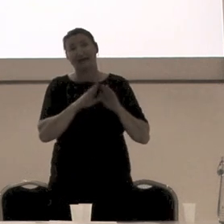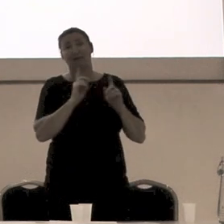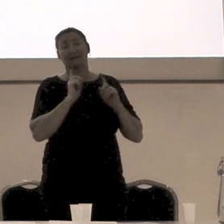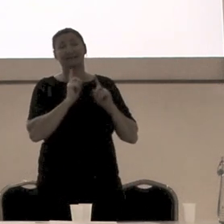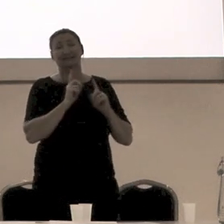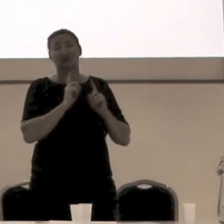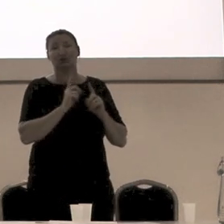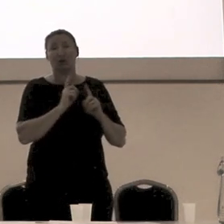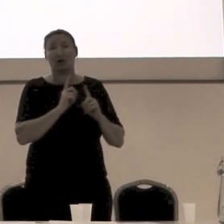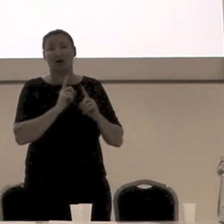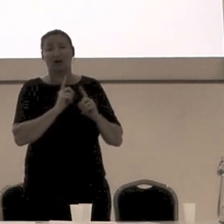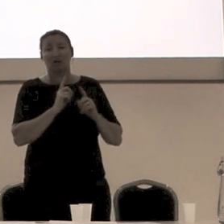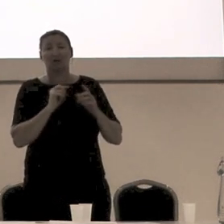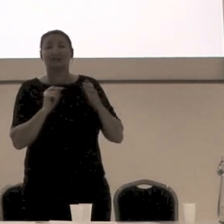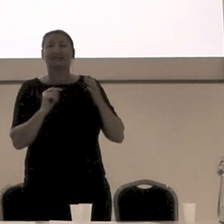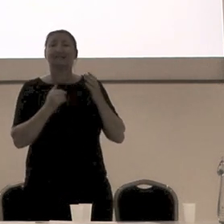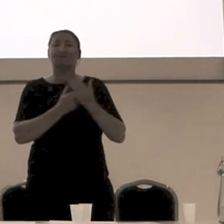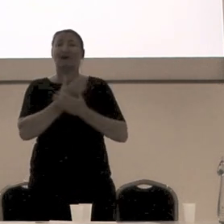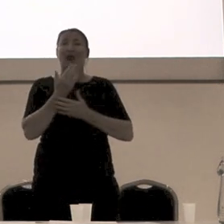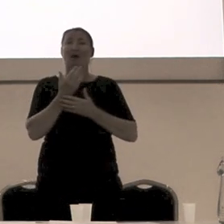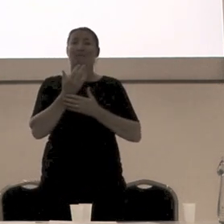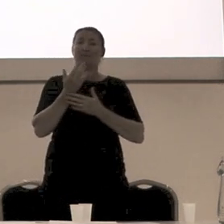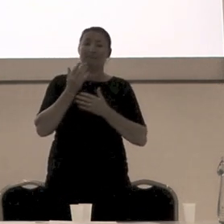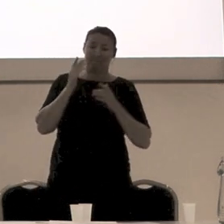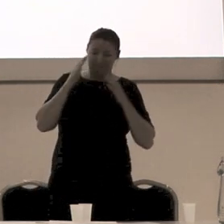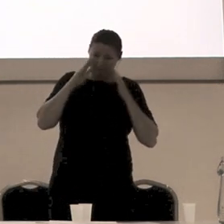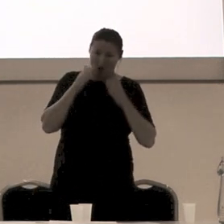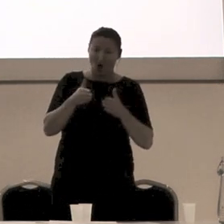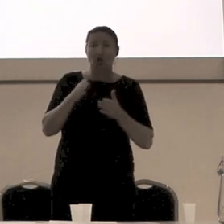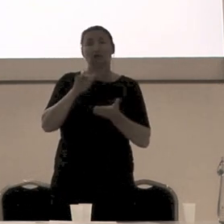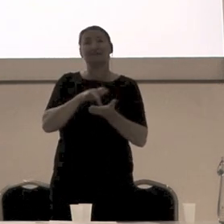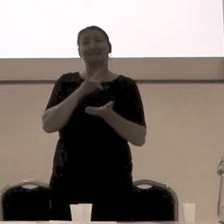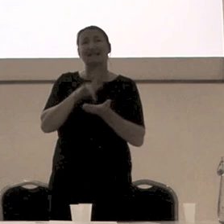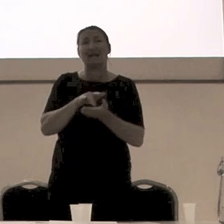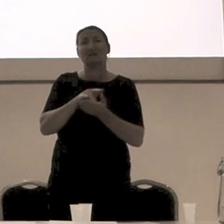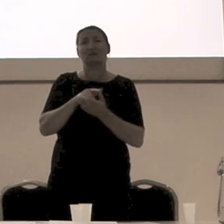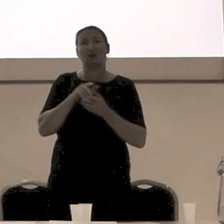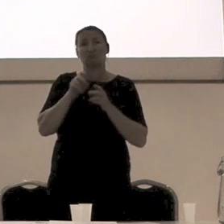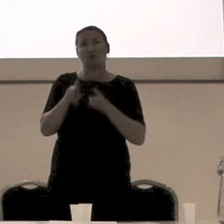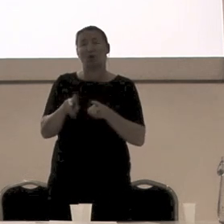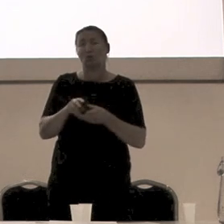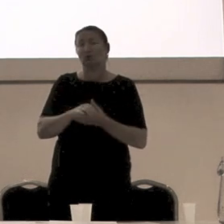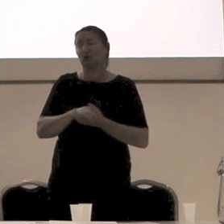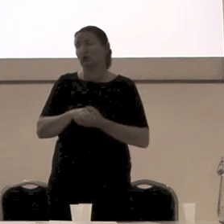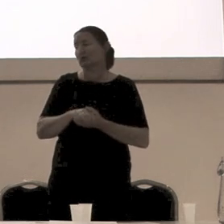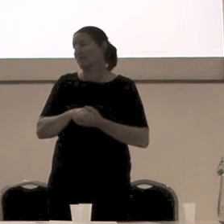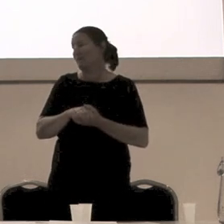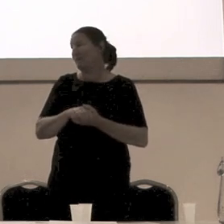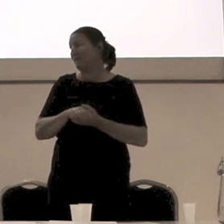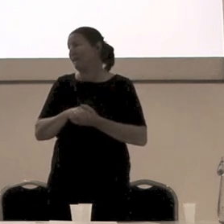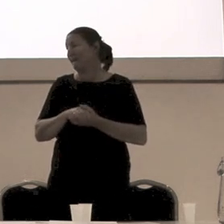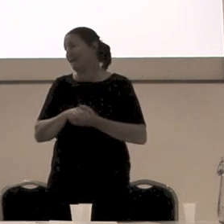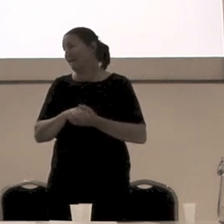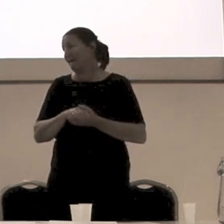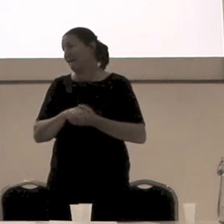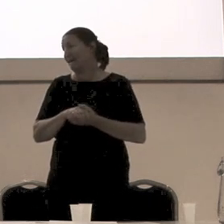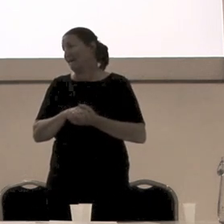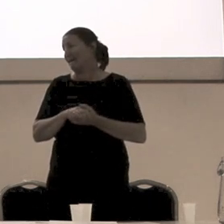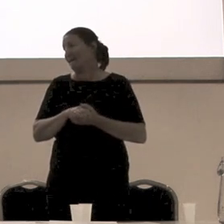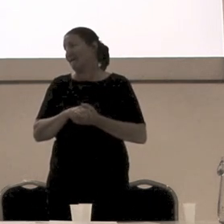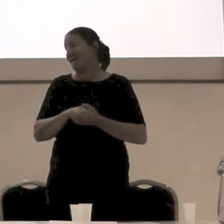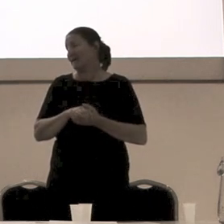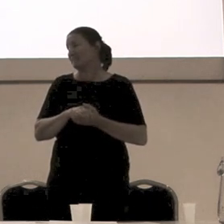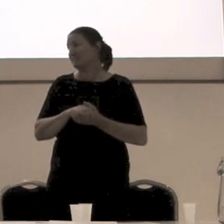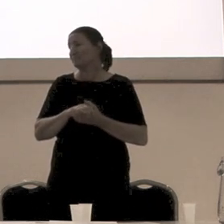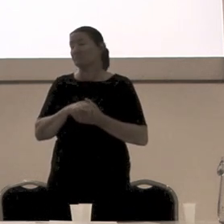develop pedagogy. We need a person-centered approach, such as has been developed here by two ex-special school heads who are